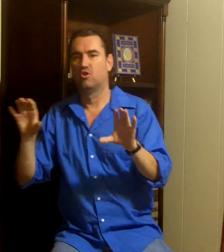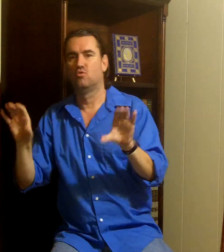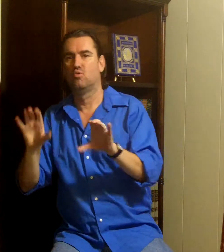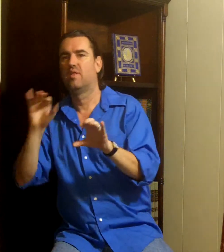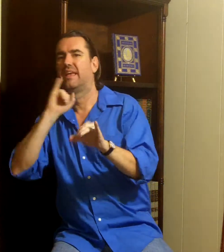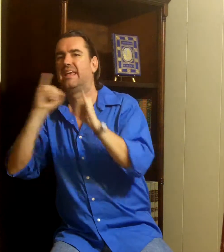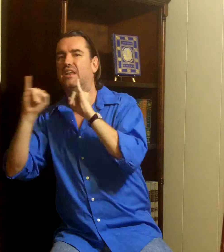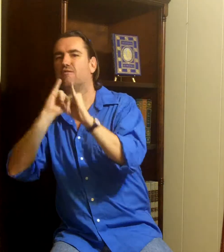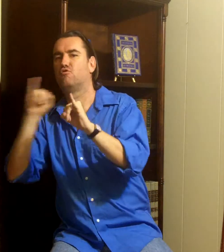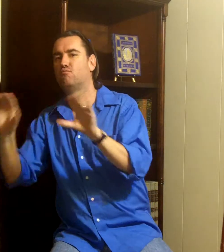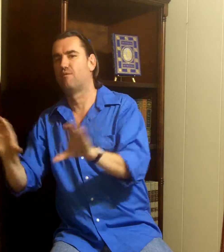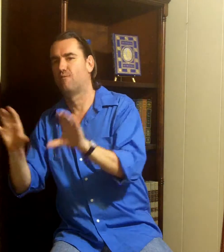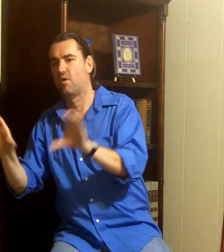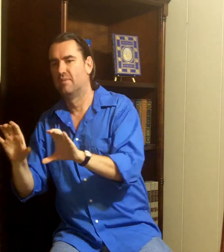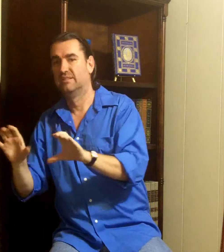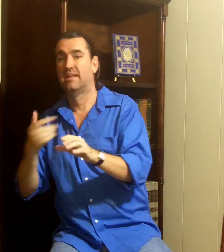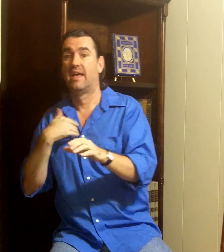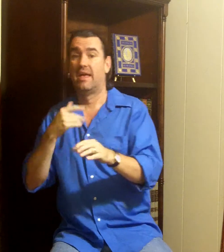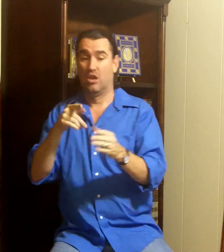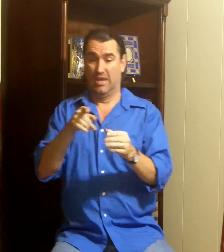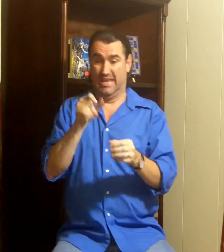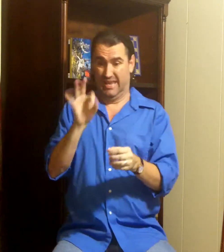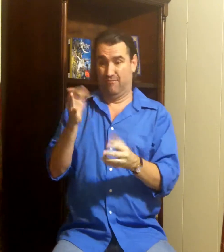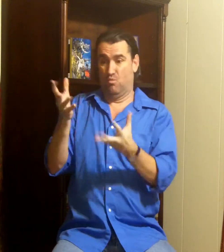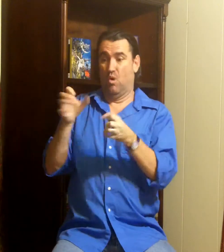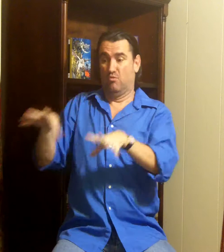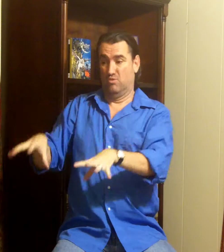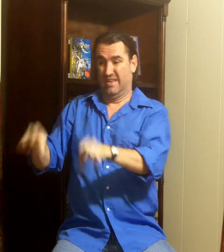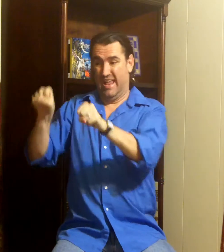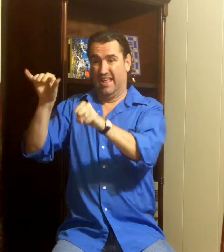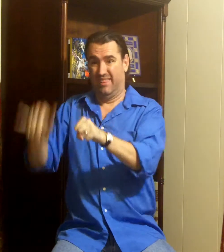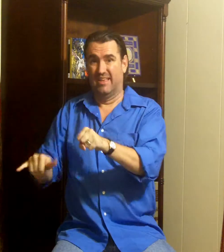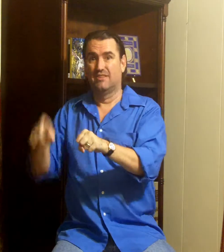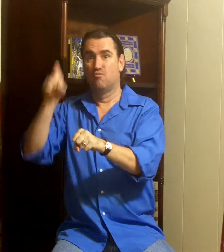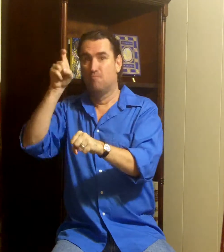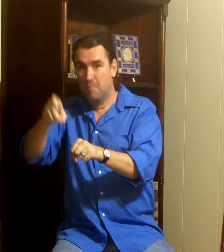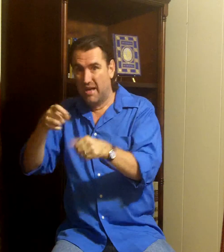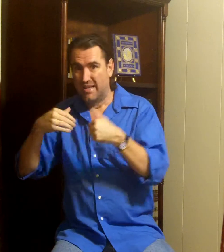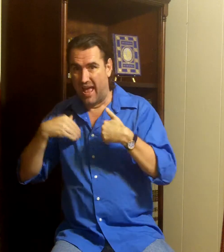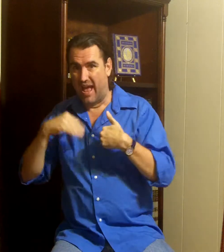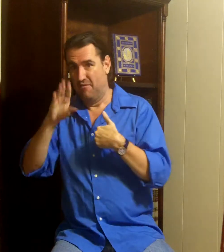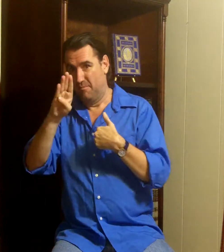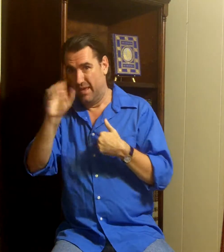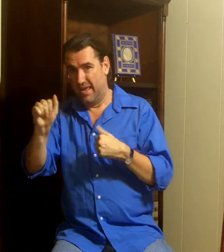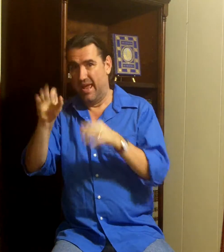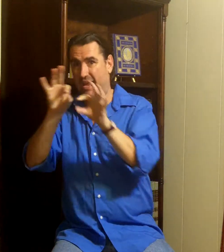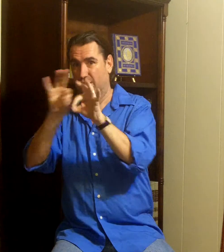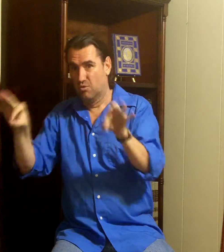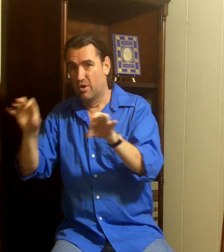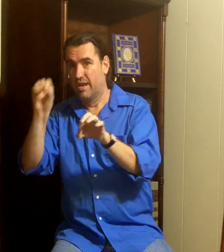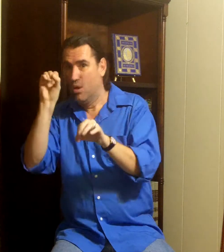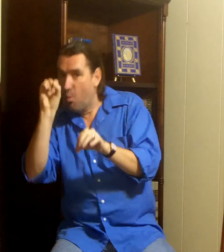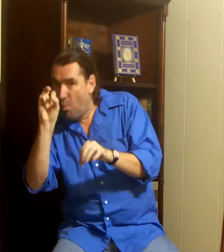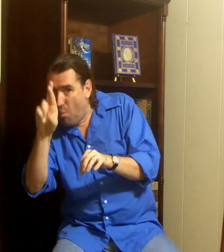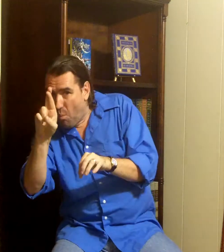the interview/performance, you must have a bachelor's degree or do their online form